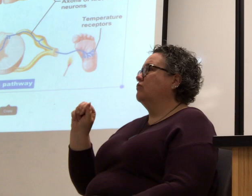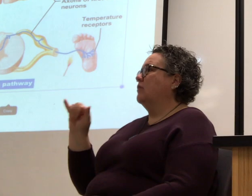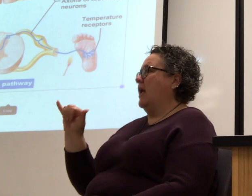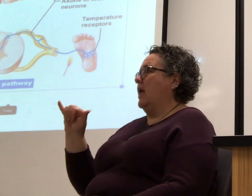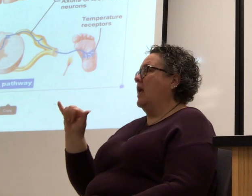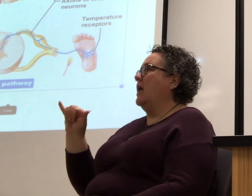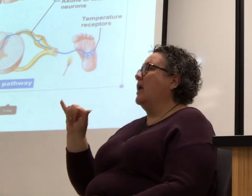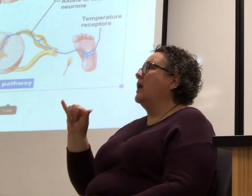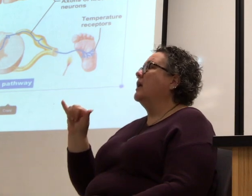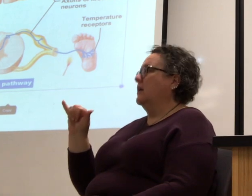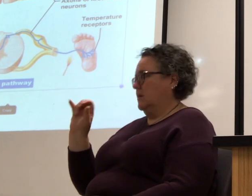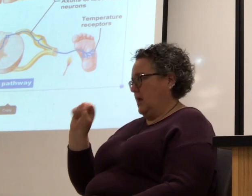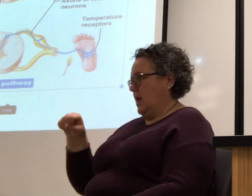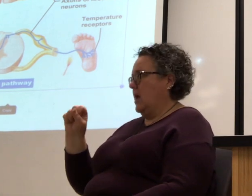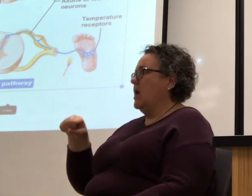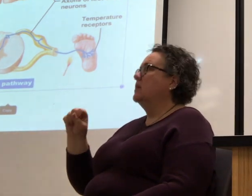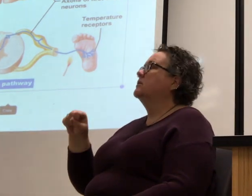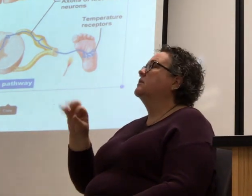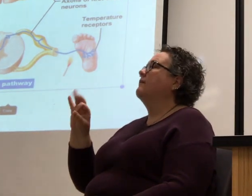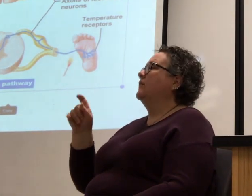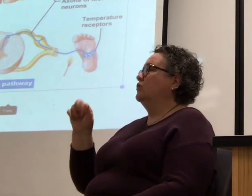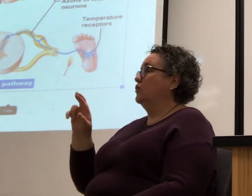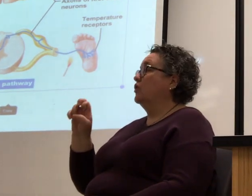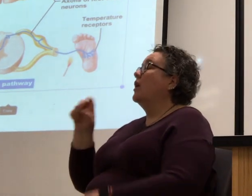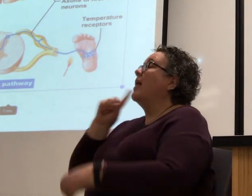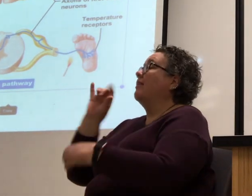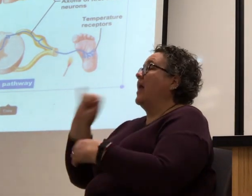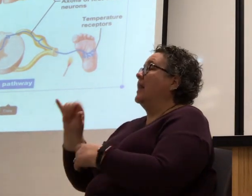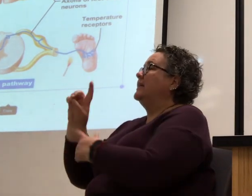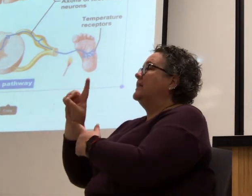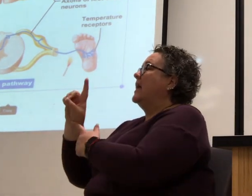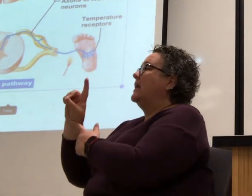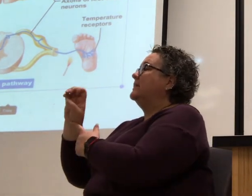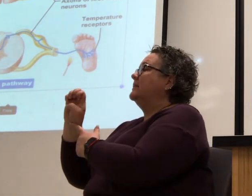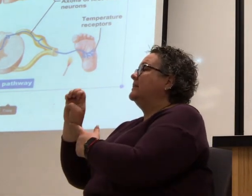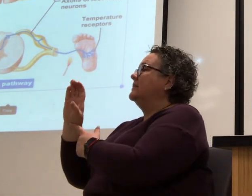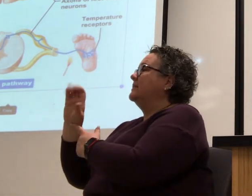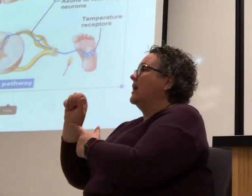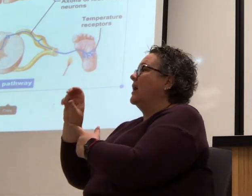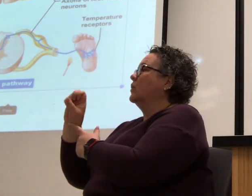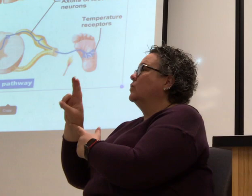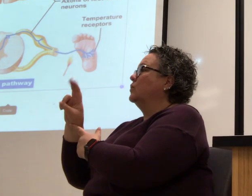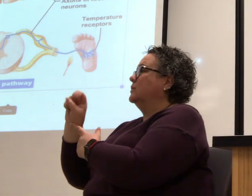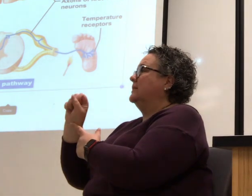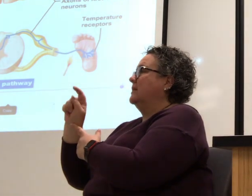other side, it decussates, and it's going to ascend contralaterally in the lateral column.